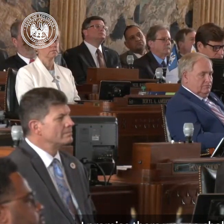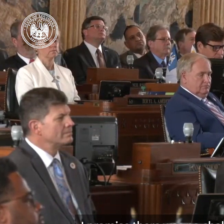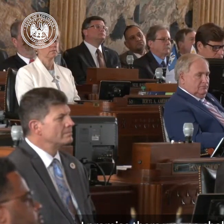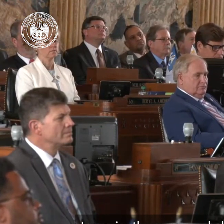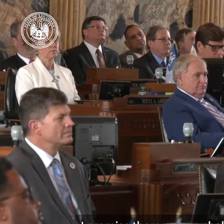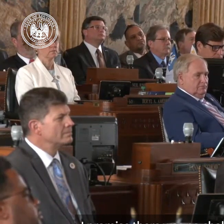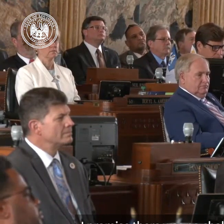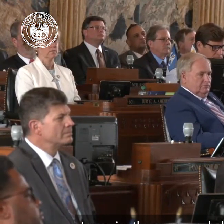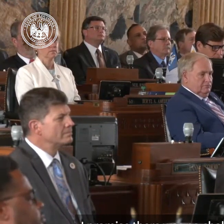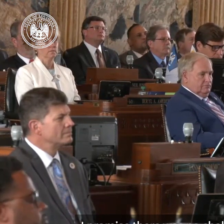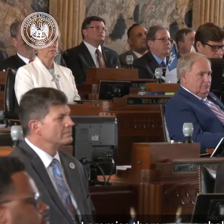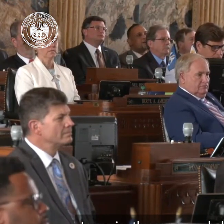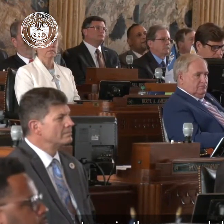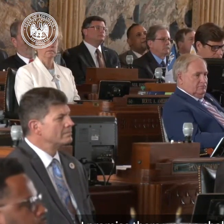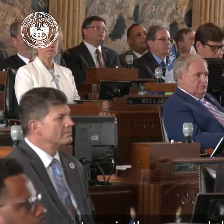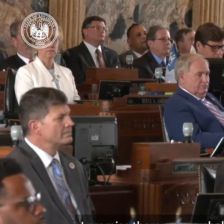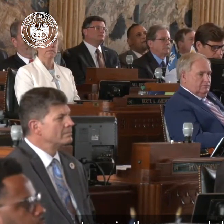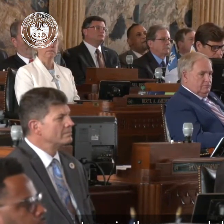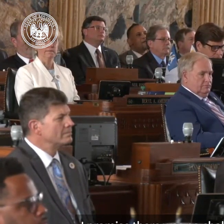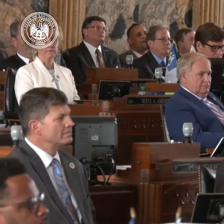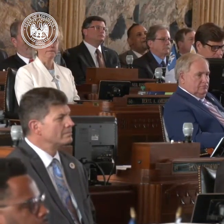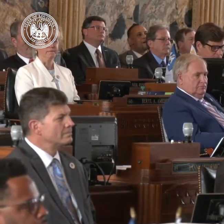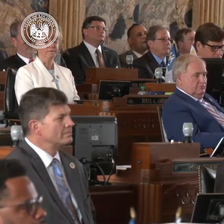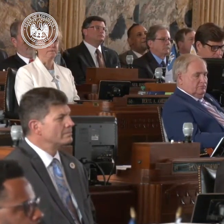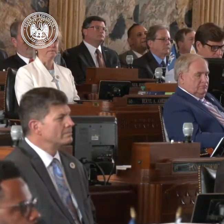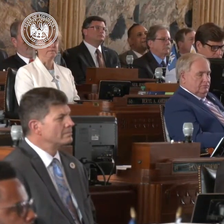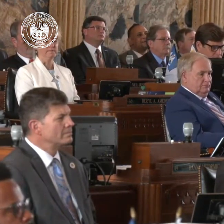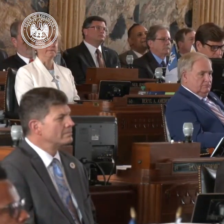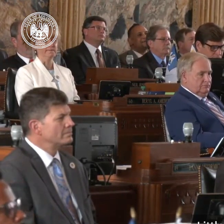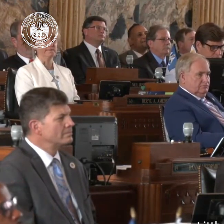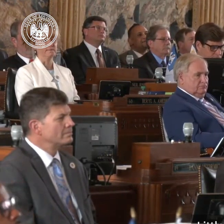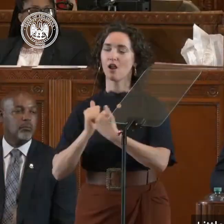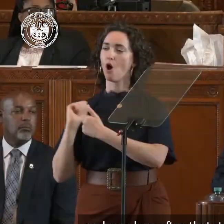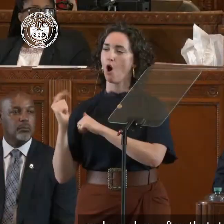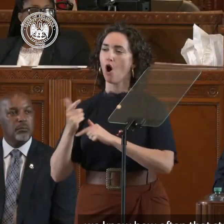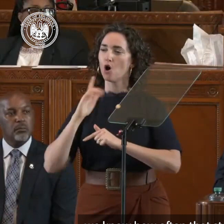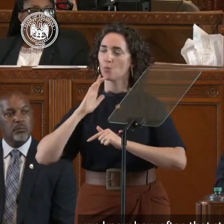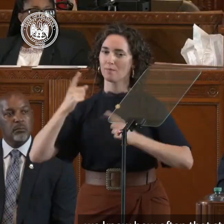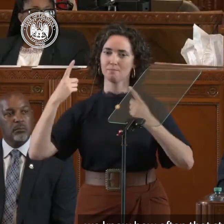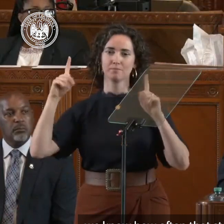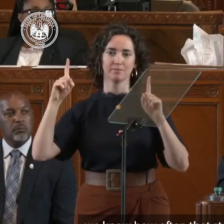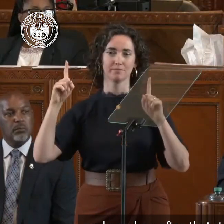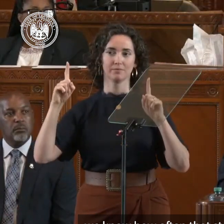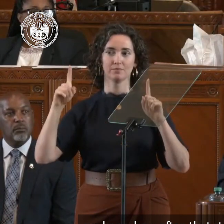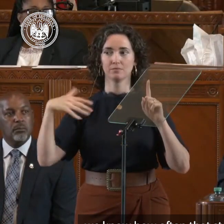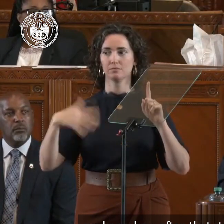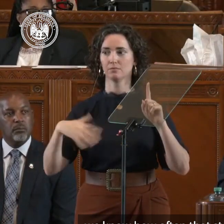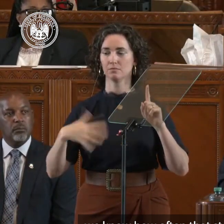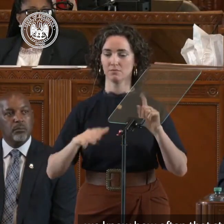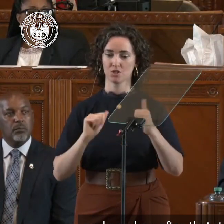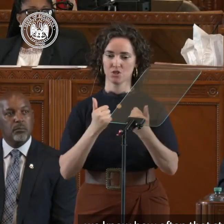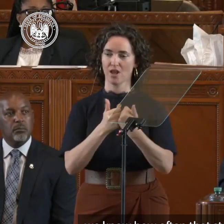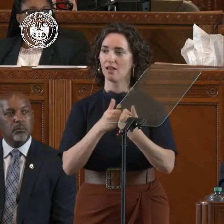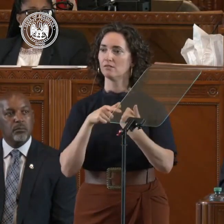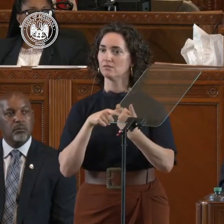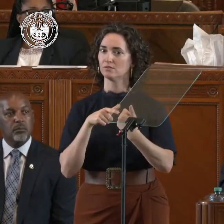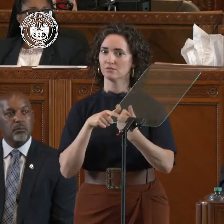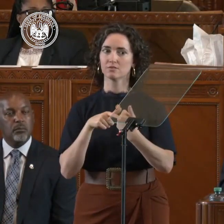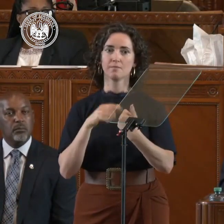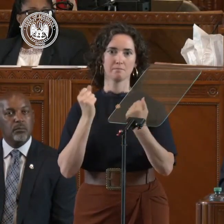address, I promised there was no challenge we would not meet. Little did we know how often that statement would be